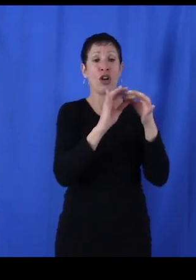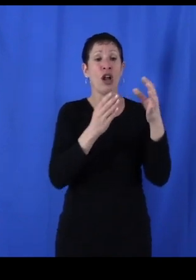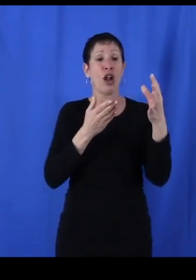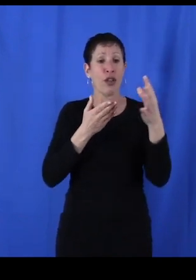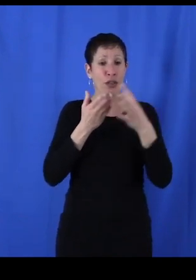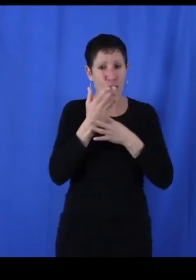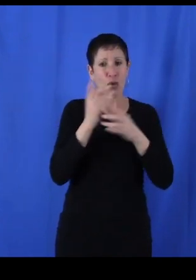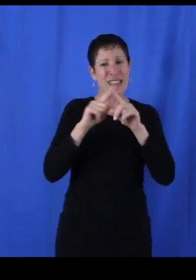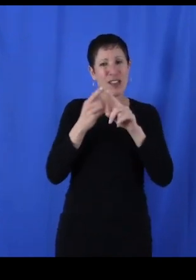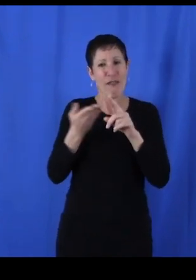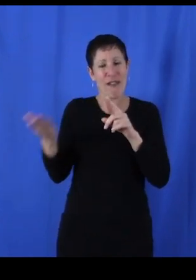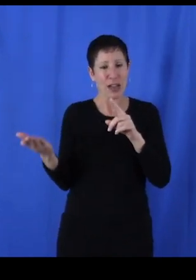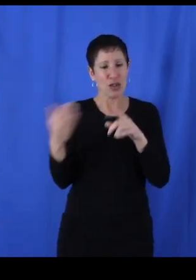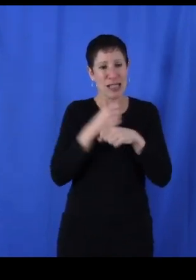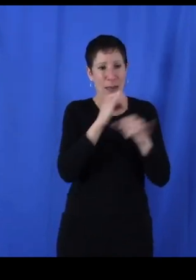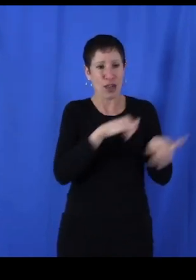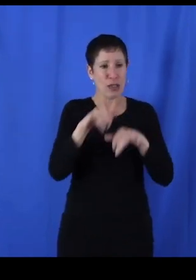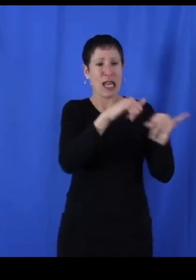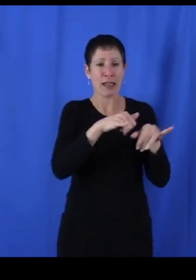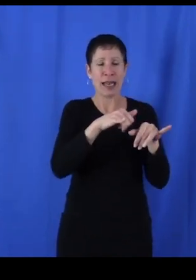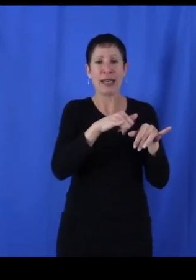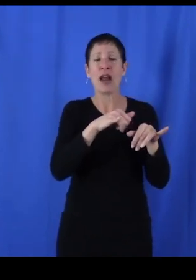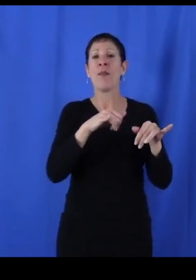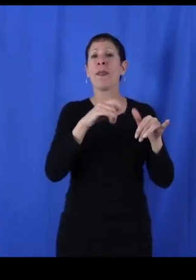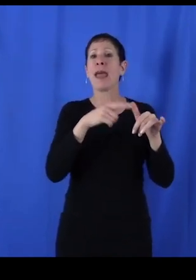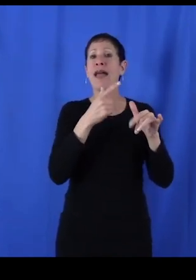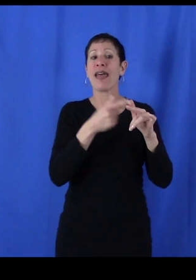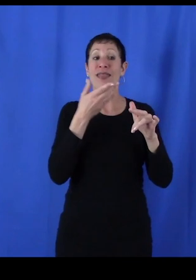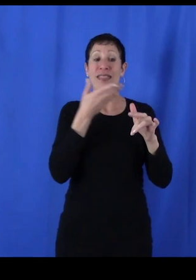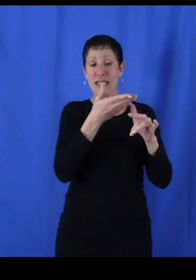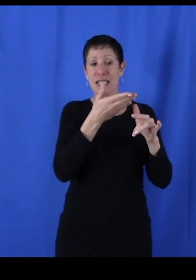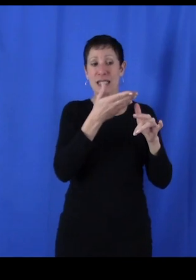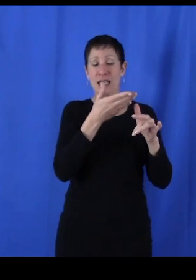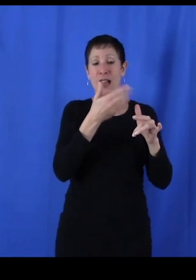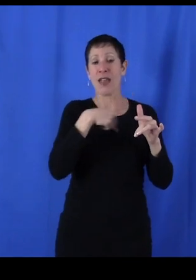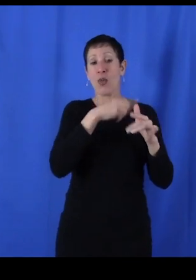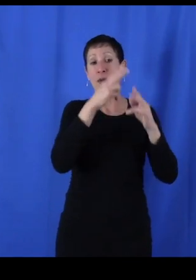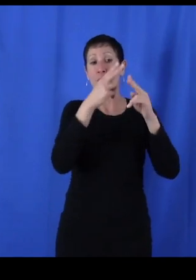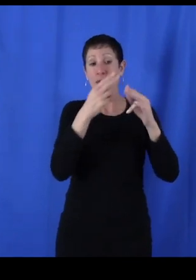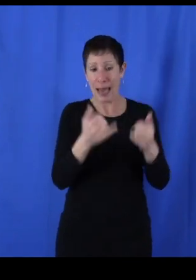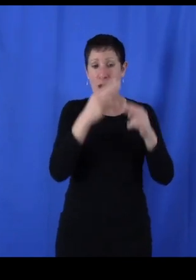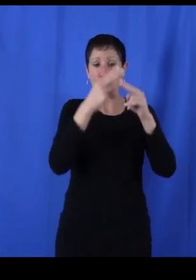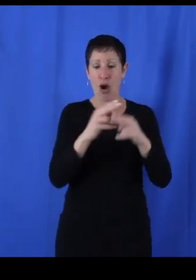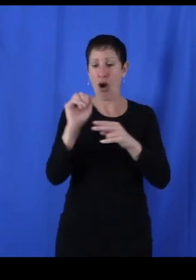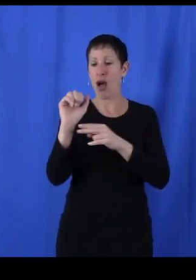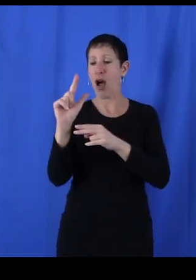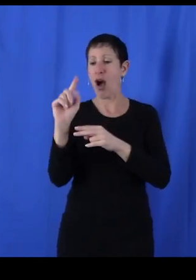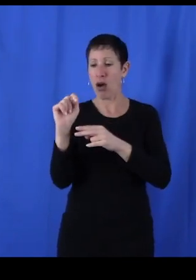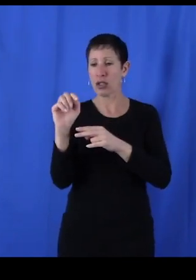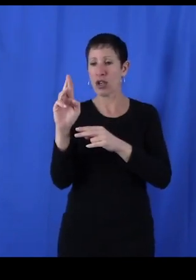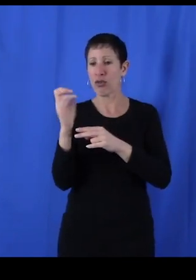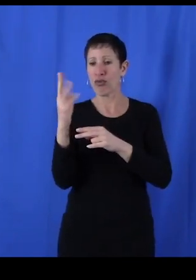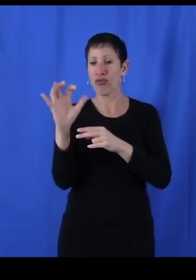consolidating factors, right? In order to have this thing that we're going to now call the alt-right. Now, in terms of